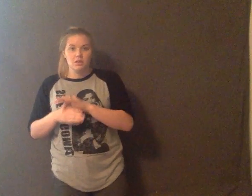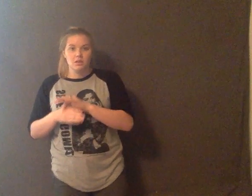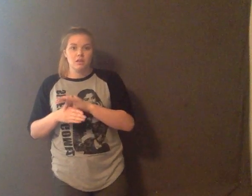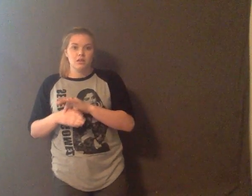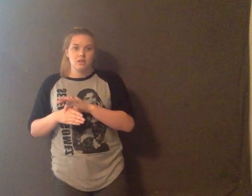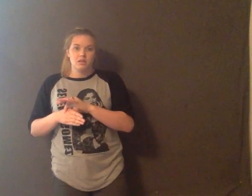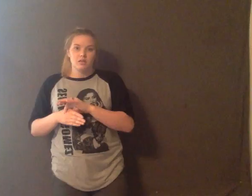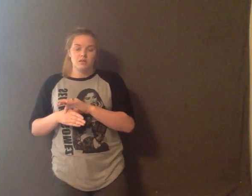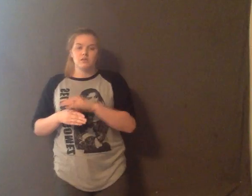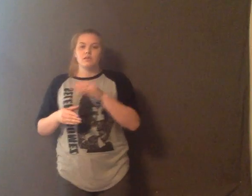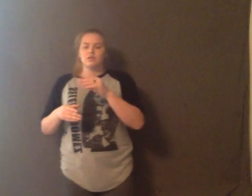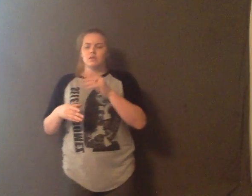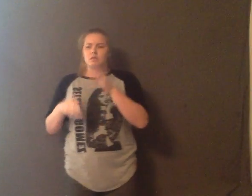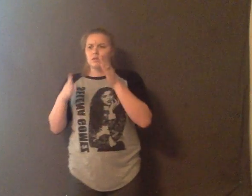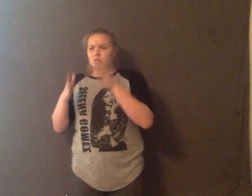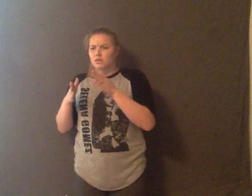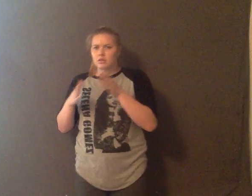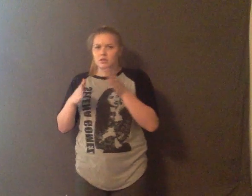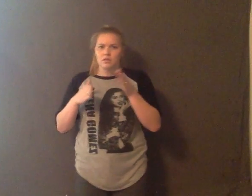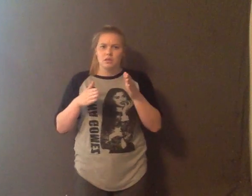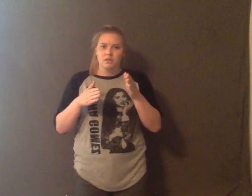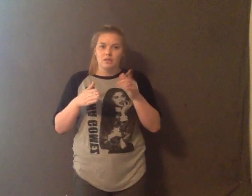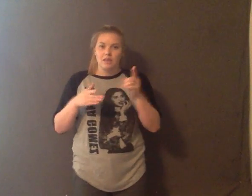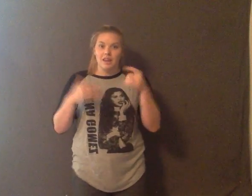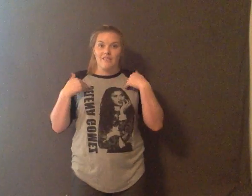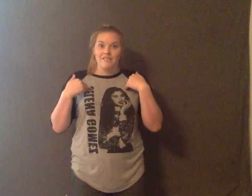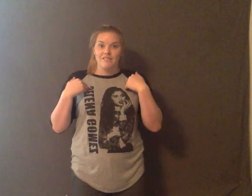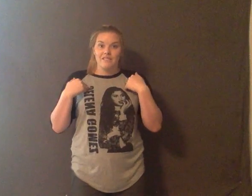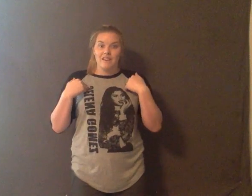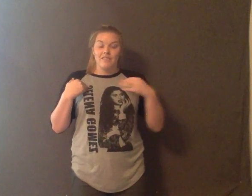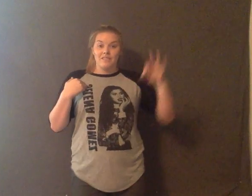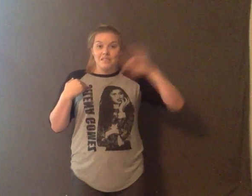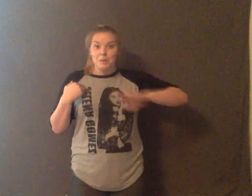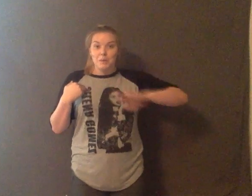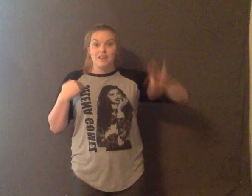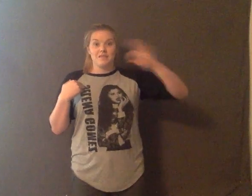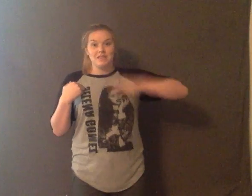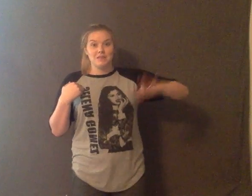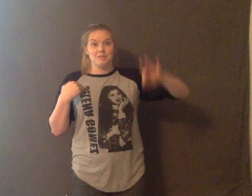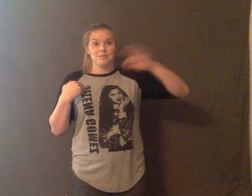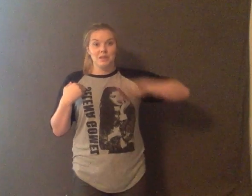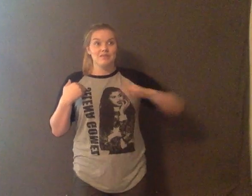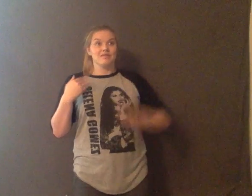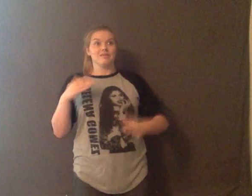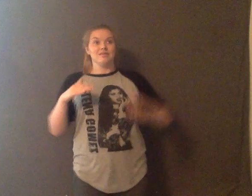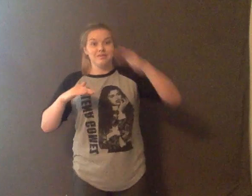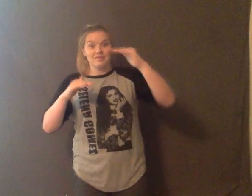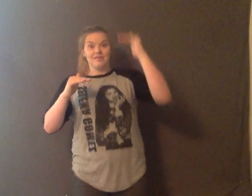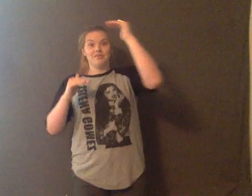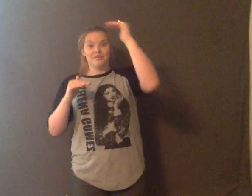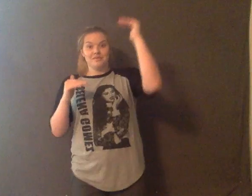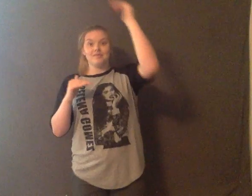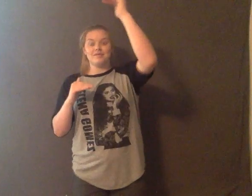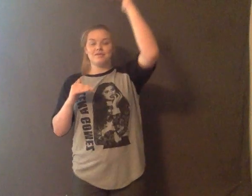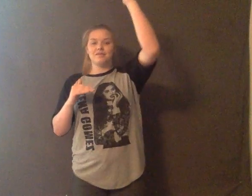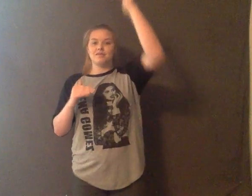what they're eating. Their vitamin intake goes up. Their nutrition overall goes up, dramatically better. And these same people might worry